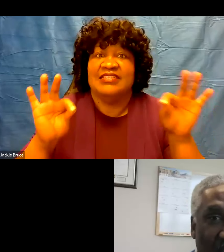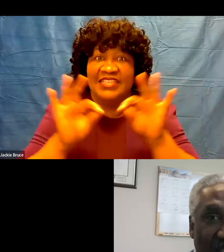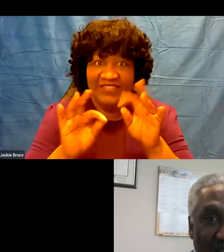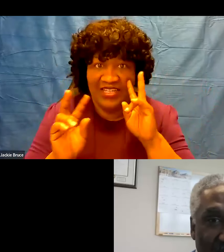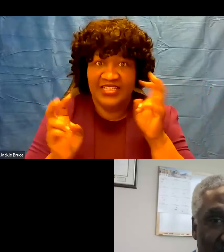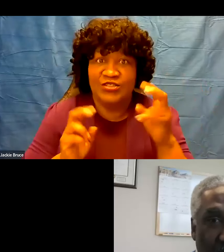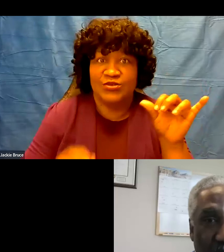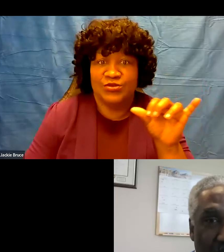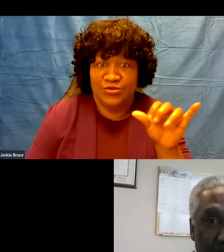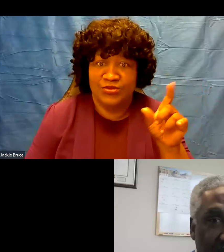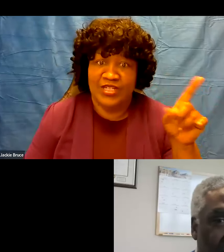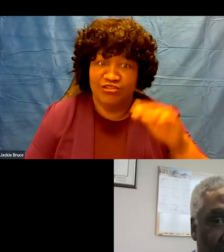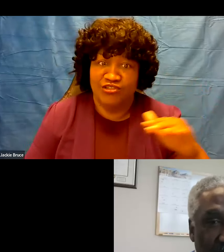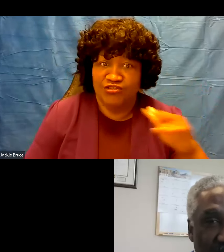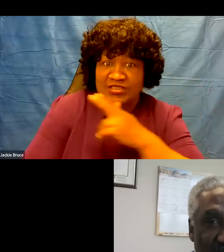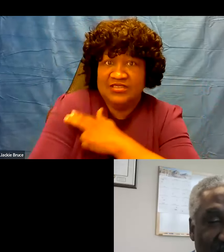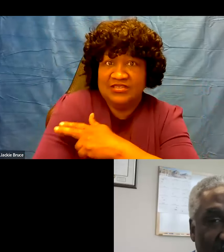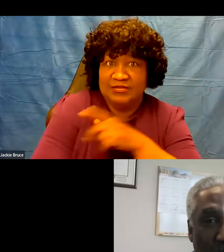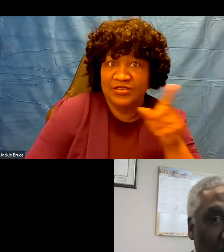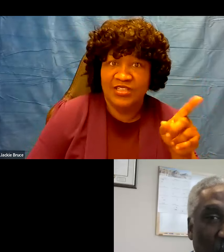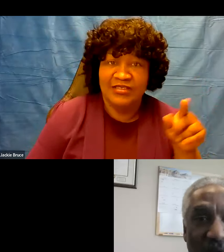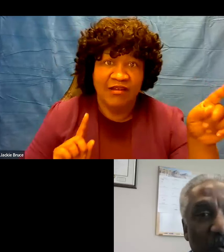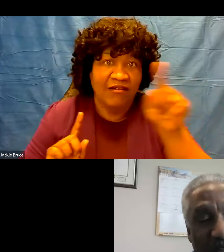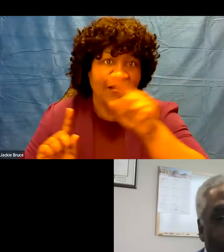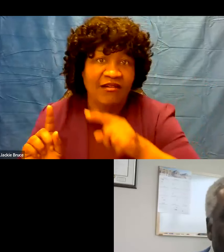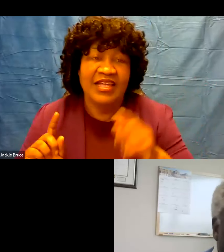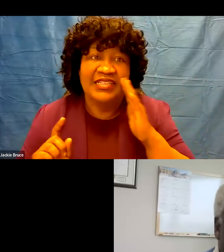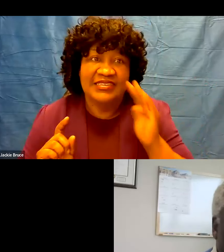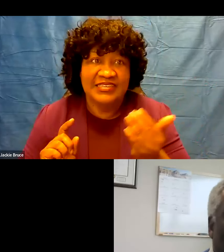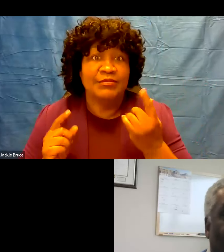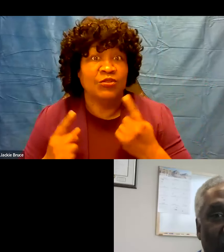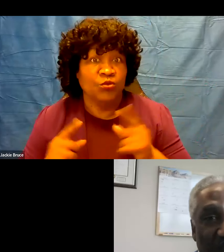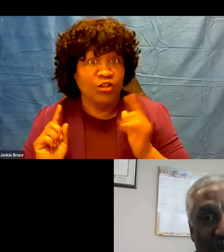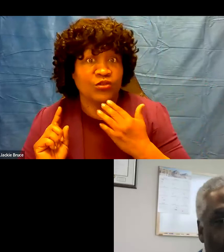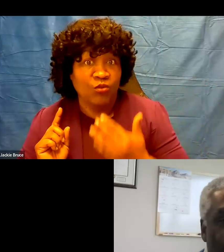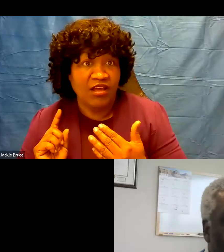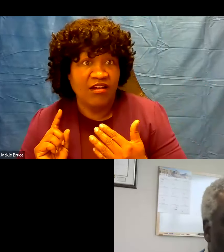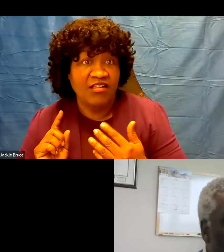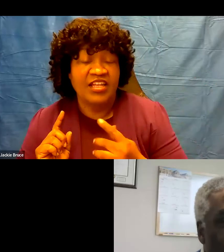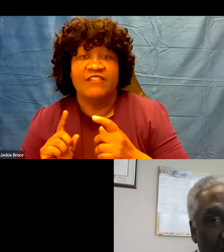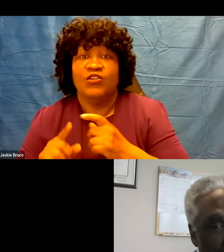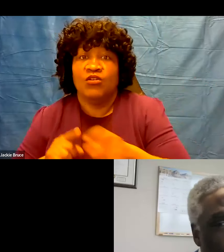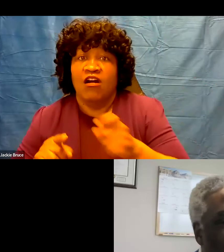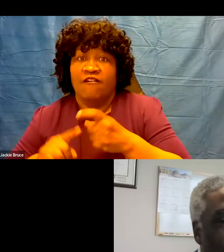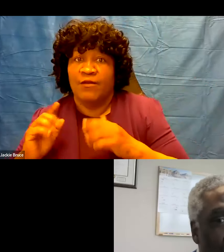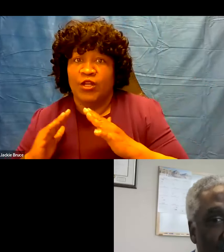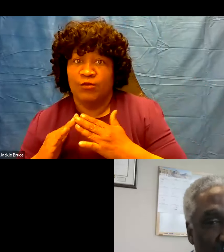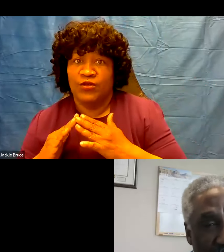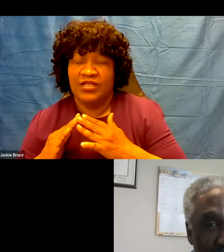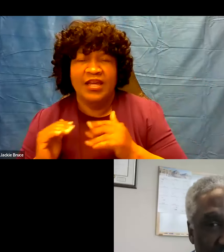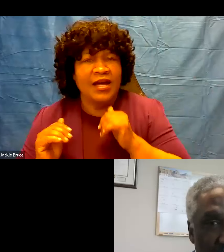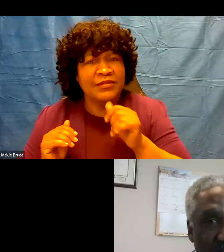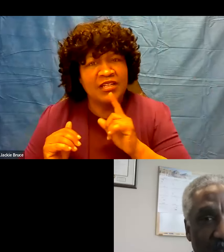issue. And so I'm just, it sounds like it works really, really well if you call from the community, but I'm not sure what